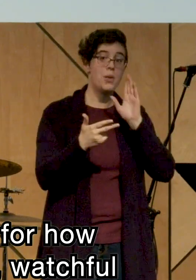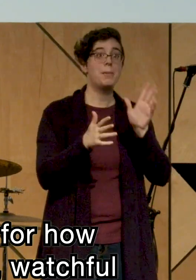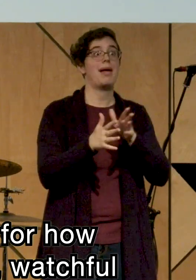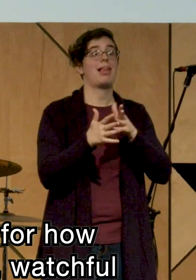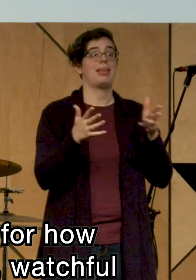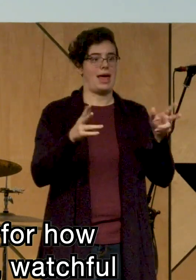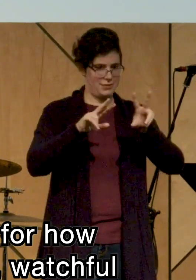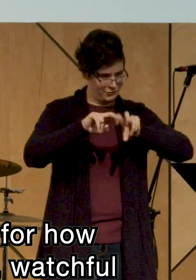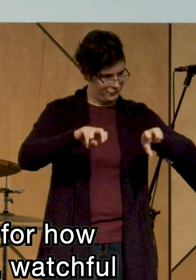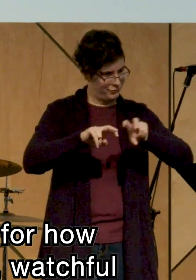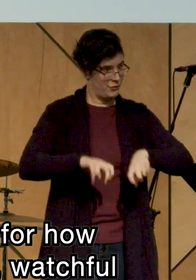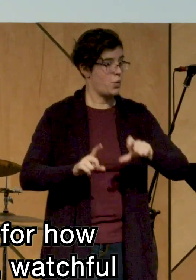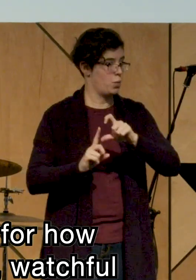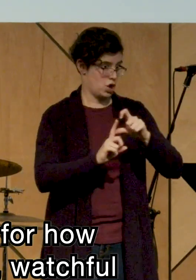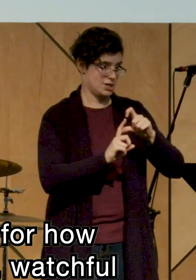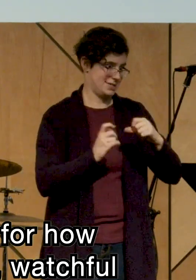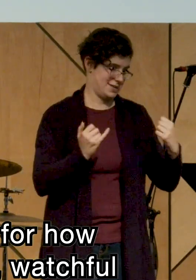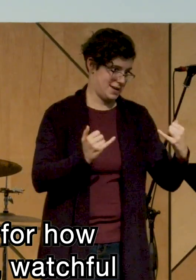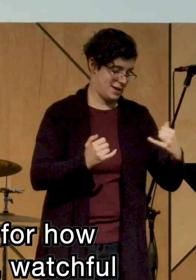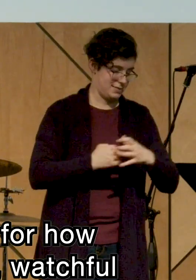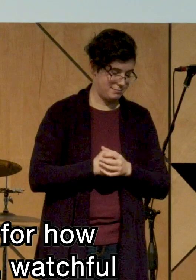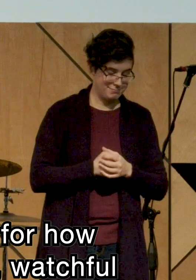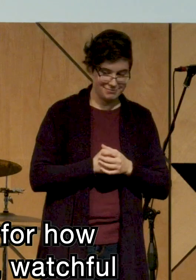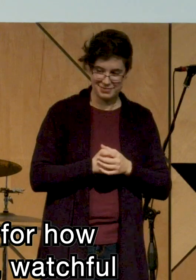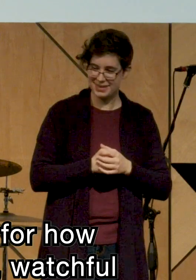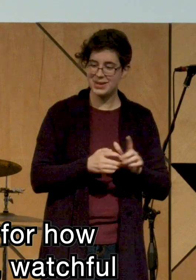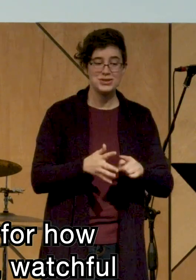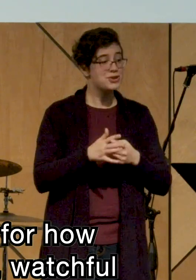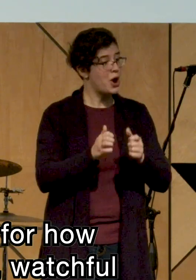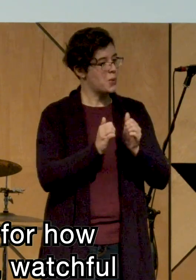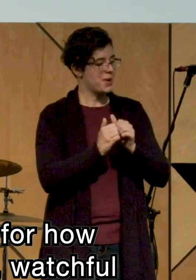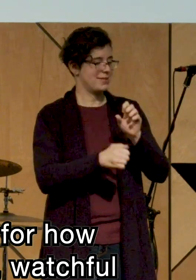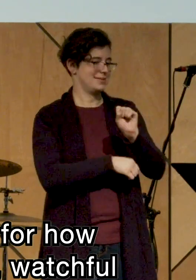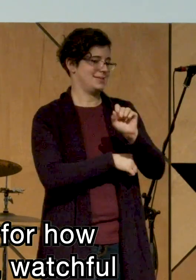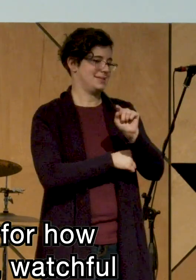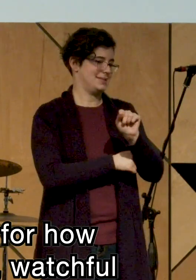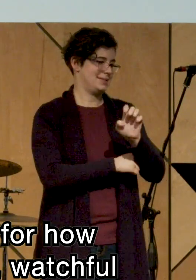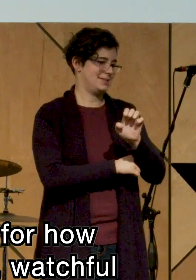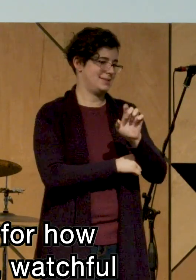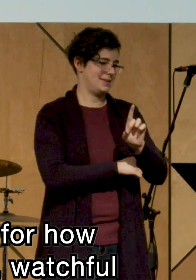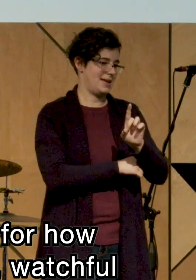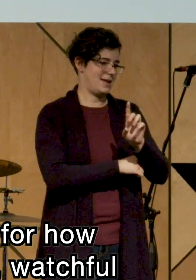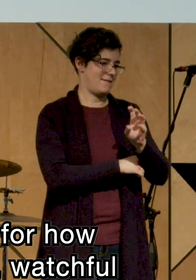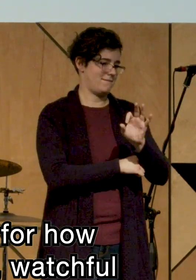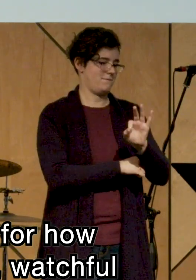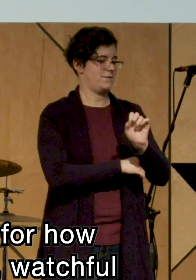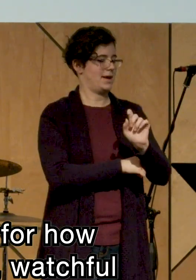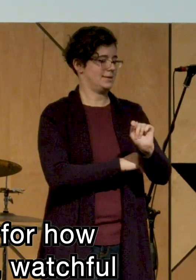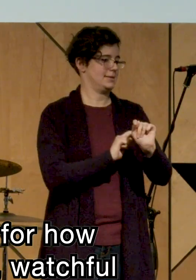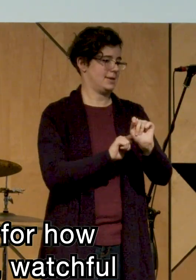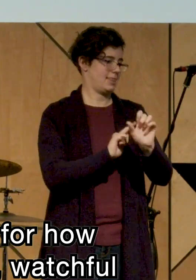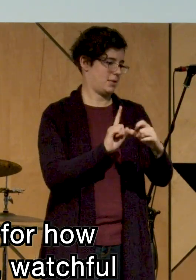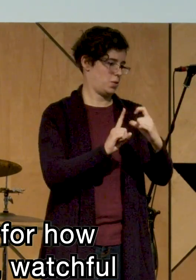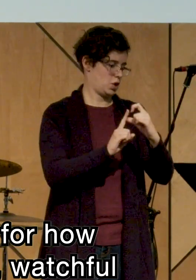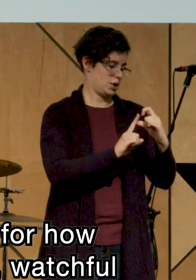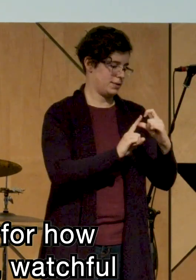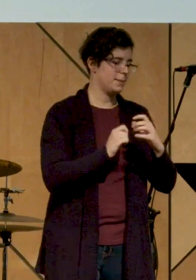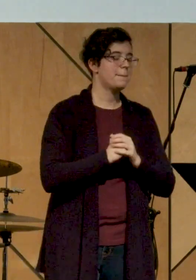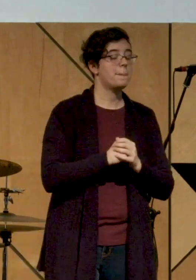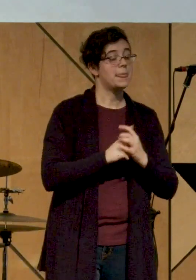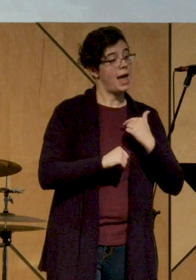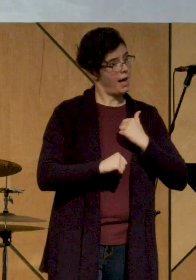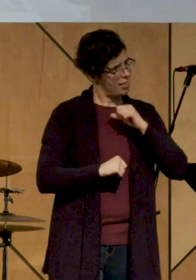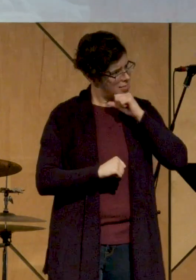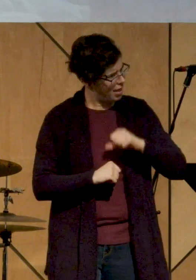walking through these words in scripture today. All right? Here we go. We'll start with steadfast. I love that we are encouraged to